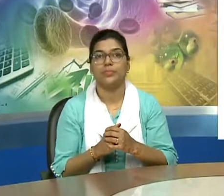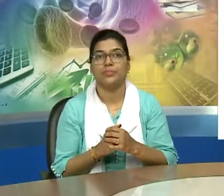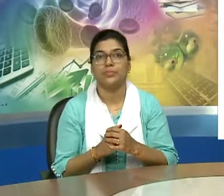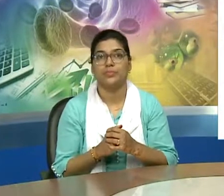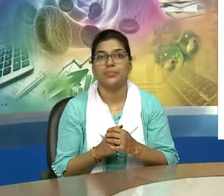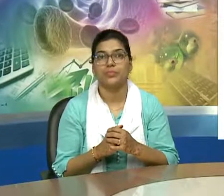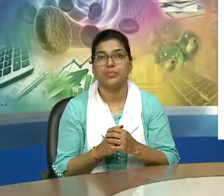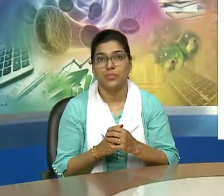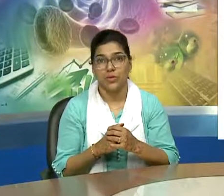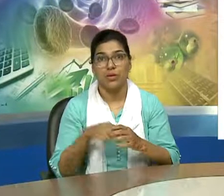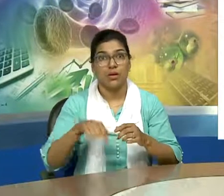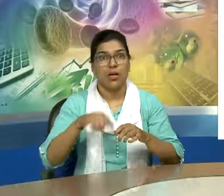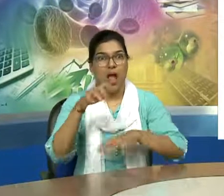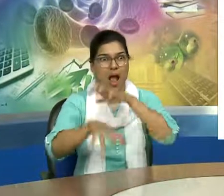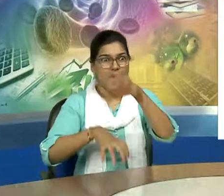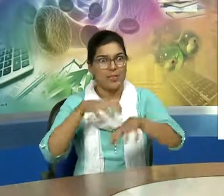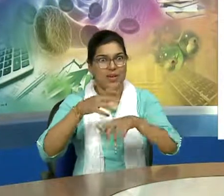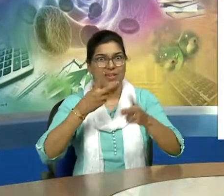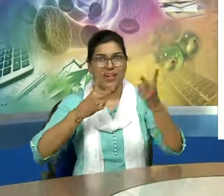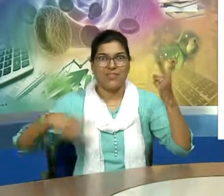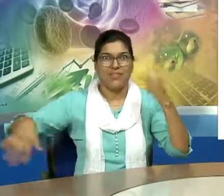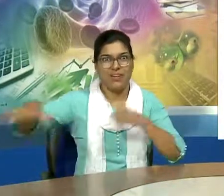Fourth point is